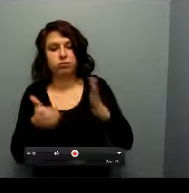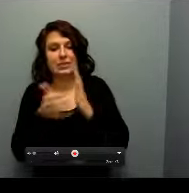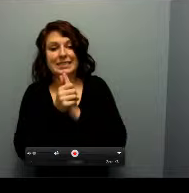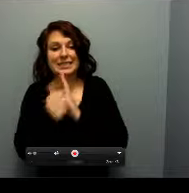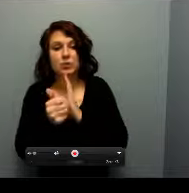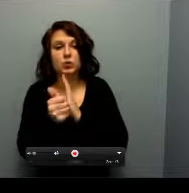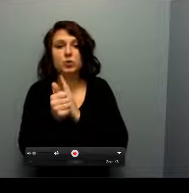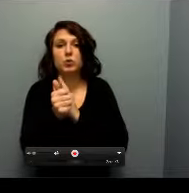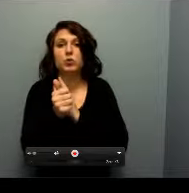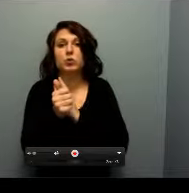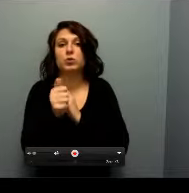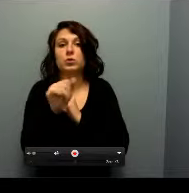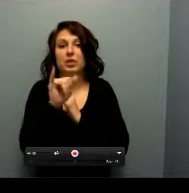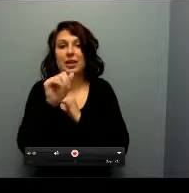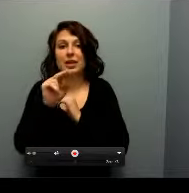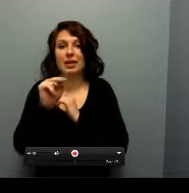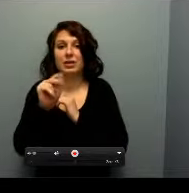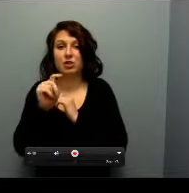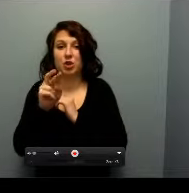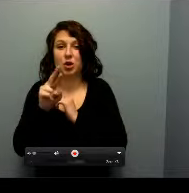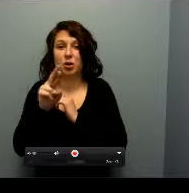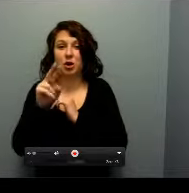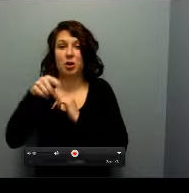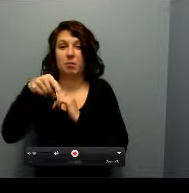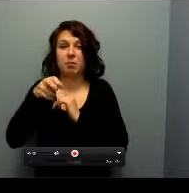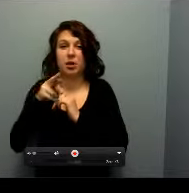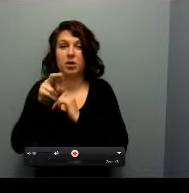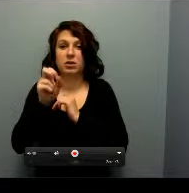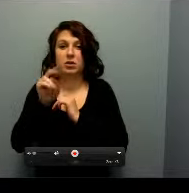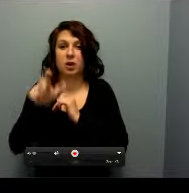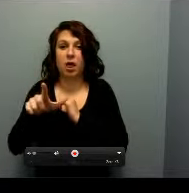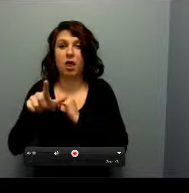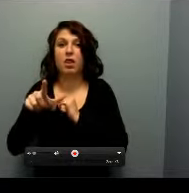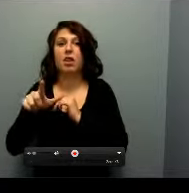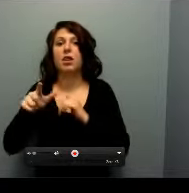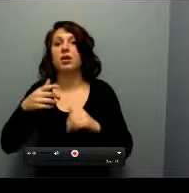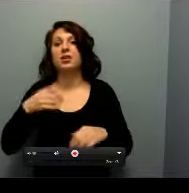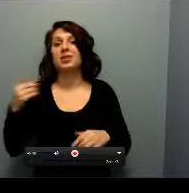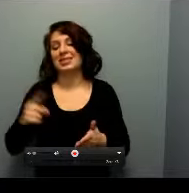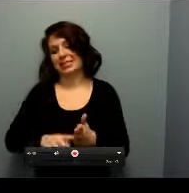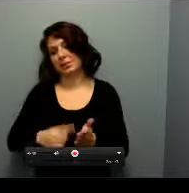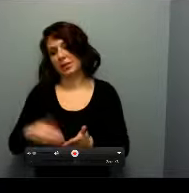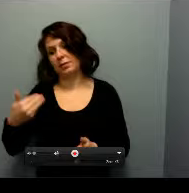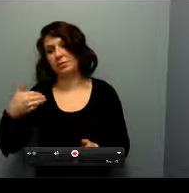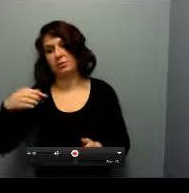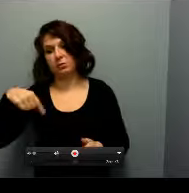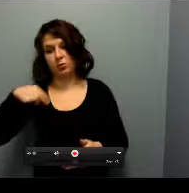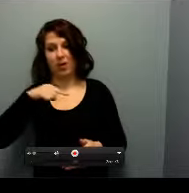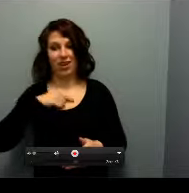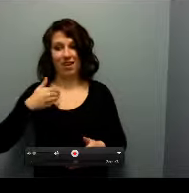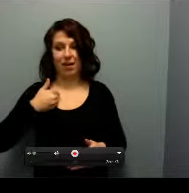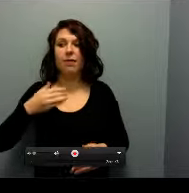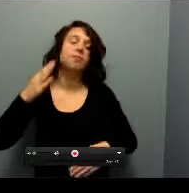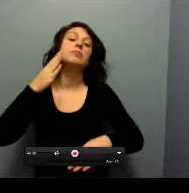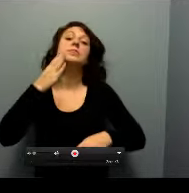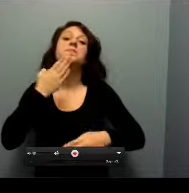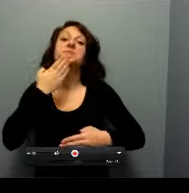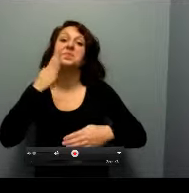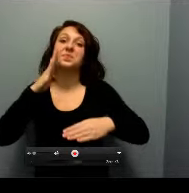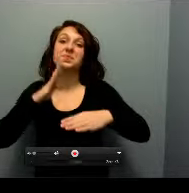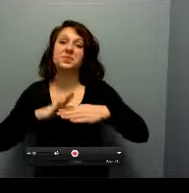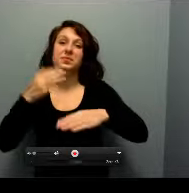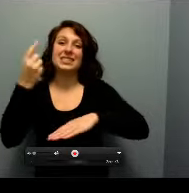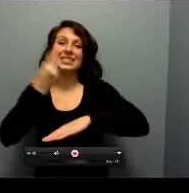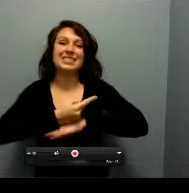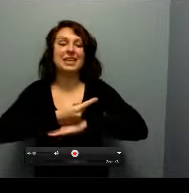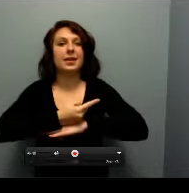Sometimes we just have a bad day. You get along with everybody. No, of course not. So take